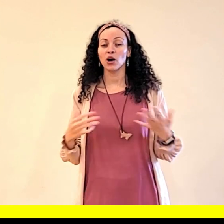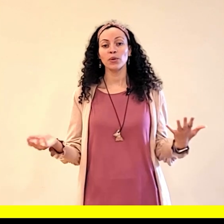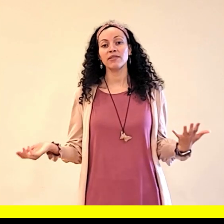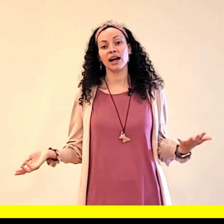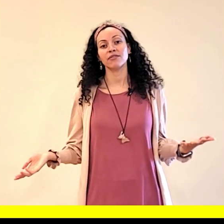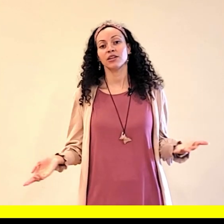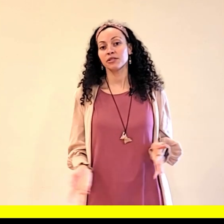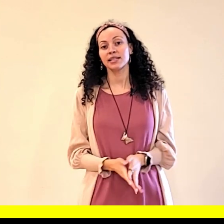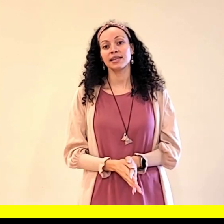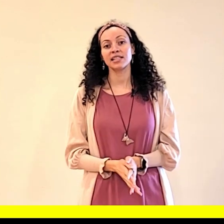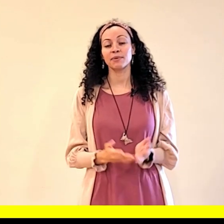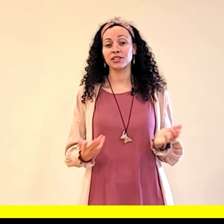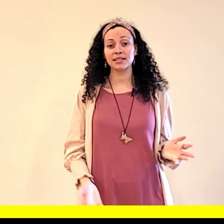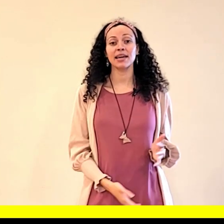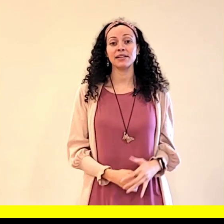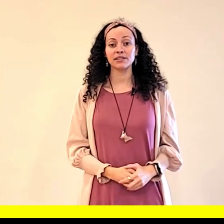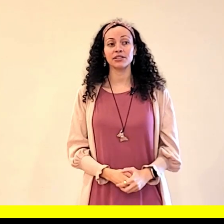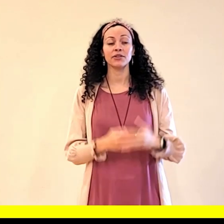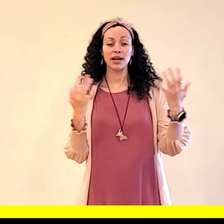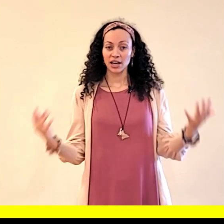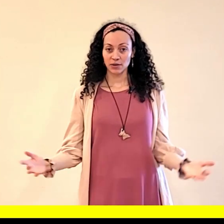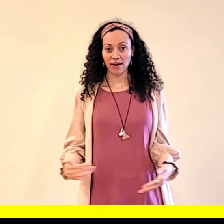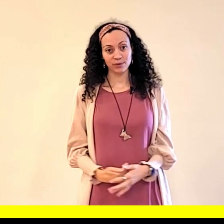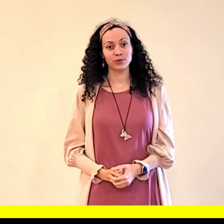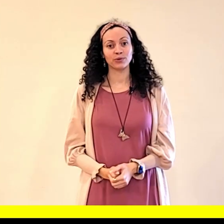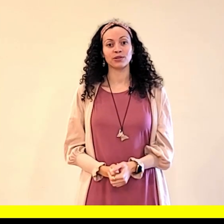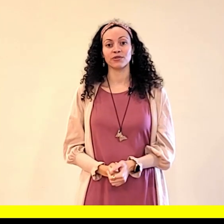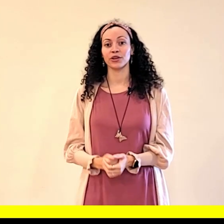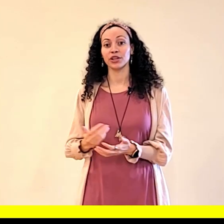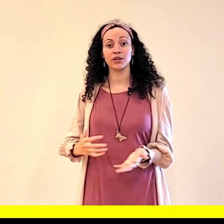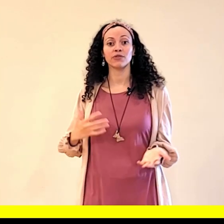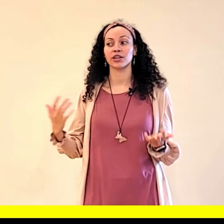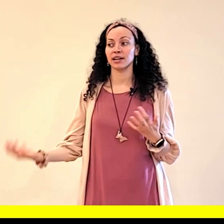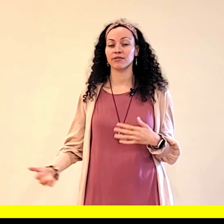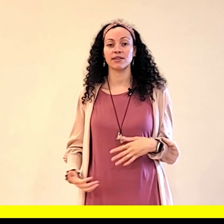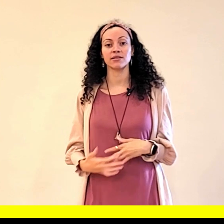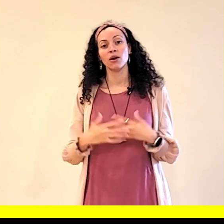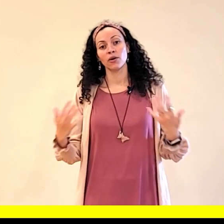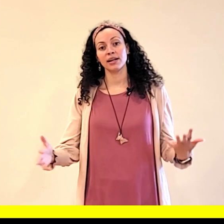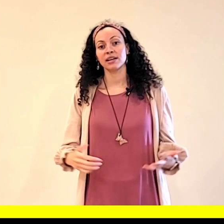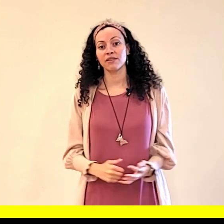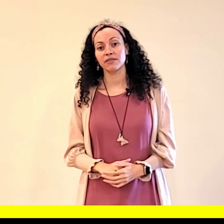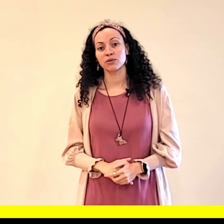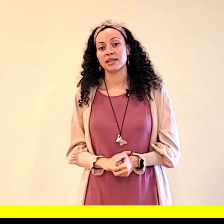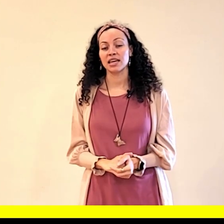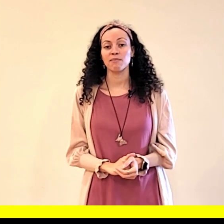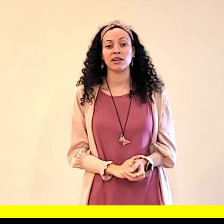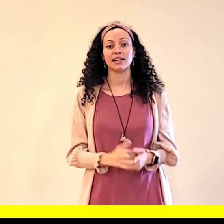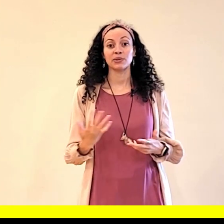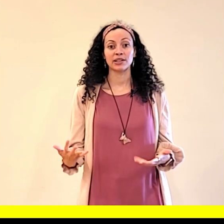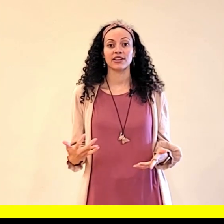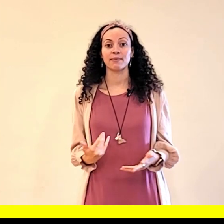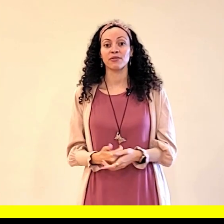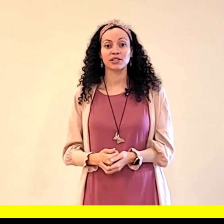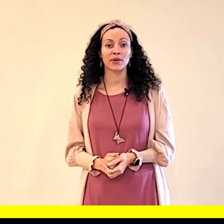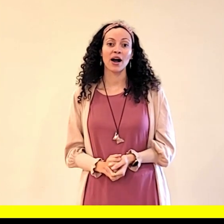emergency. We hope we never have to use these things, but just in case you do, you have some tools for you, for your deaf friends, or any deaf individuals in the community